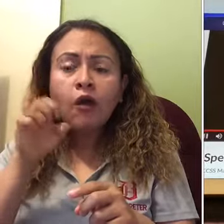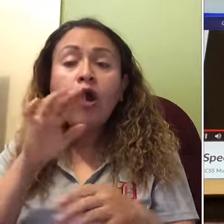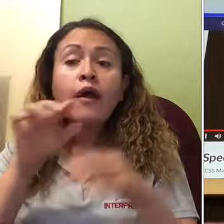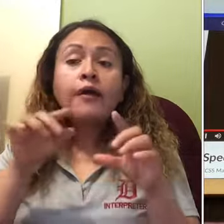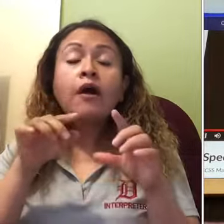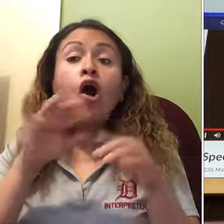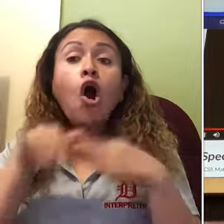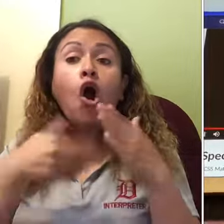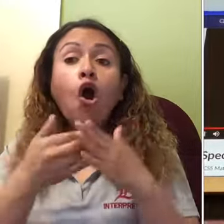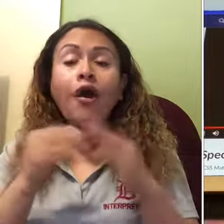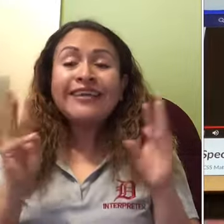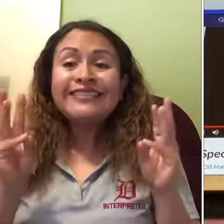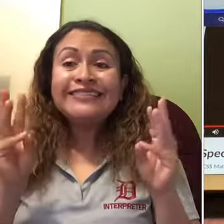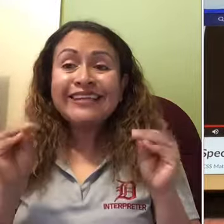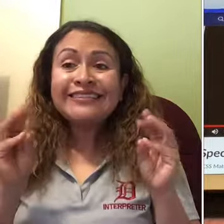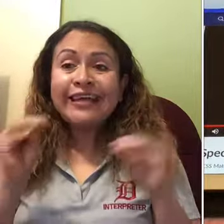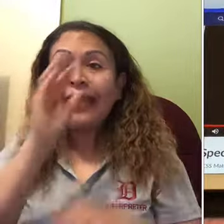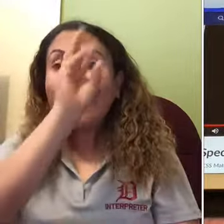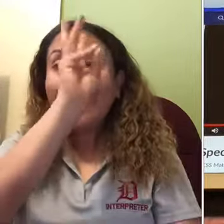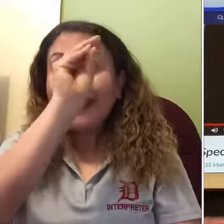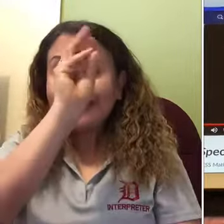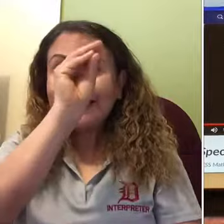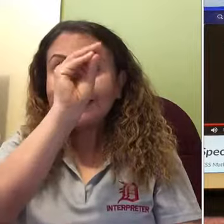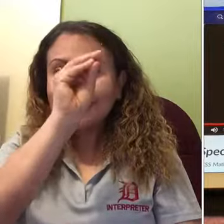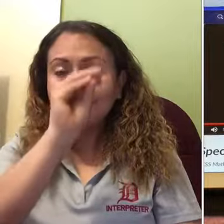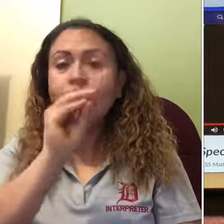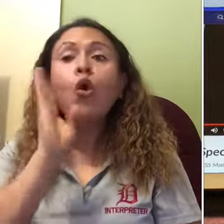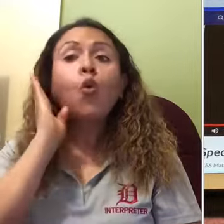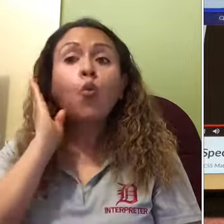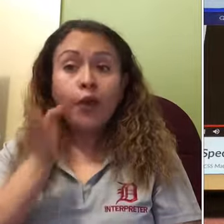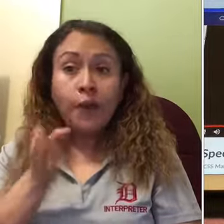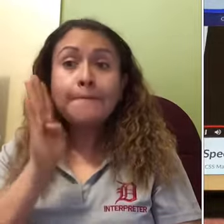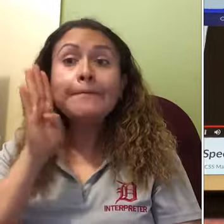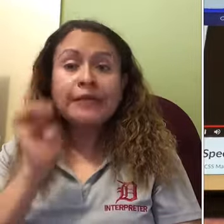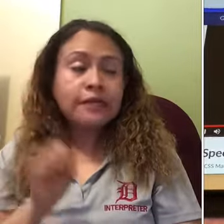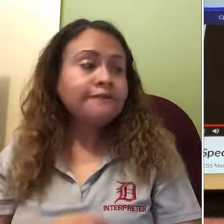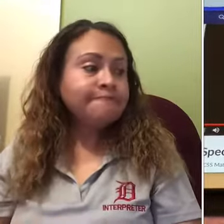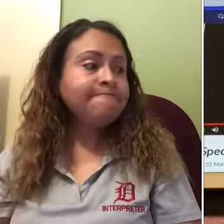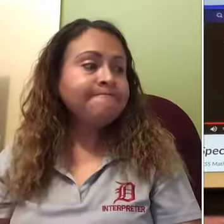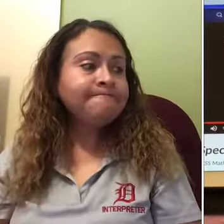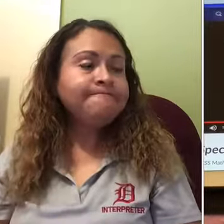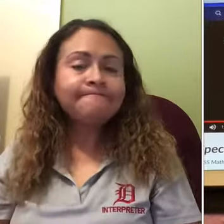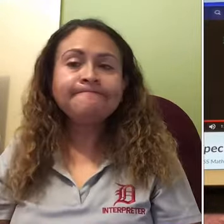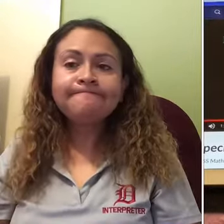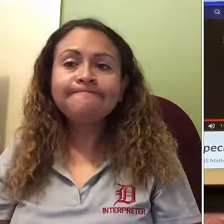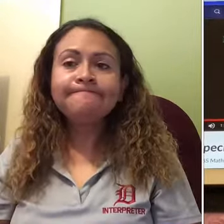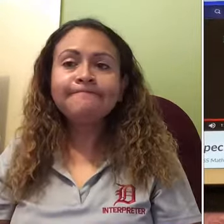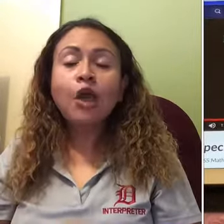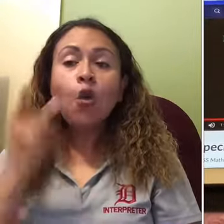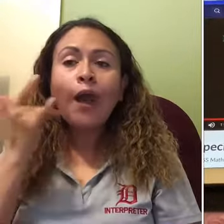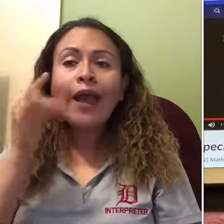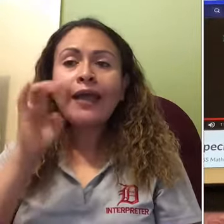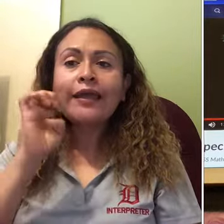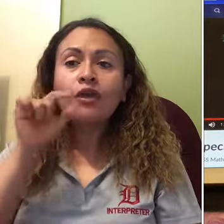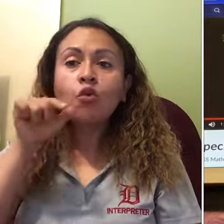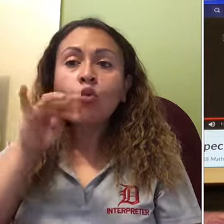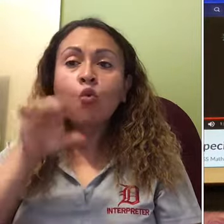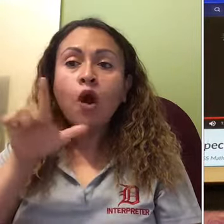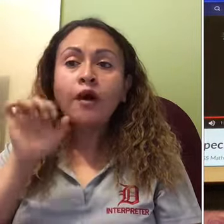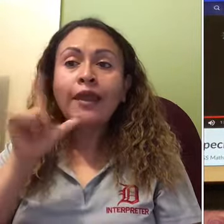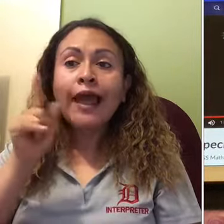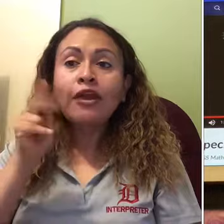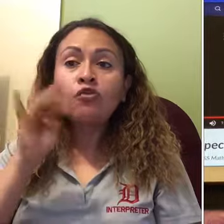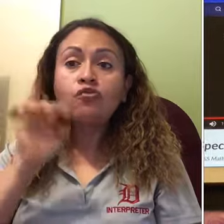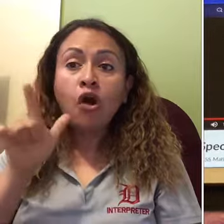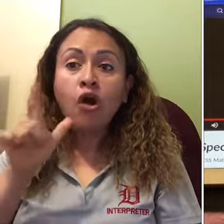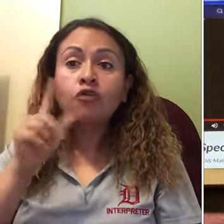60 degrees. So this is going to be 60 degrees, this is going to be 60 degrees, and then this is going to be 60